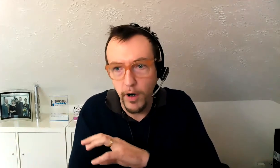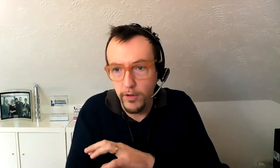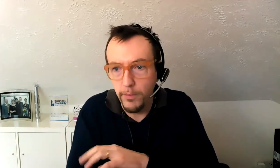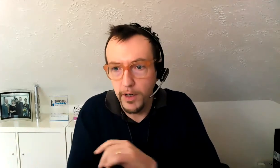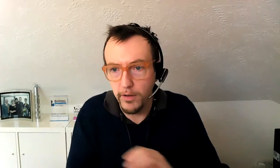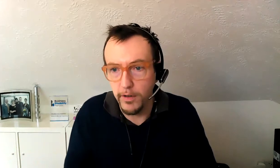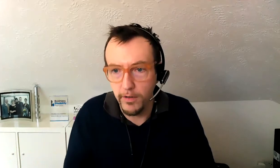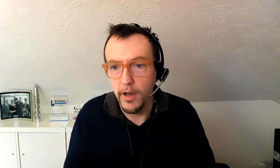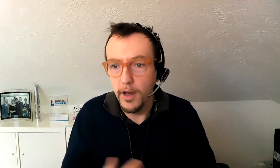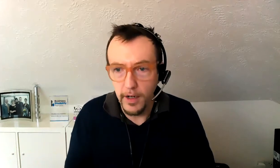structure, because